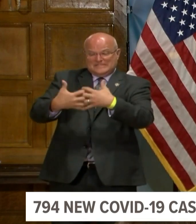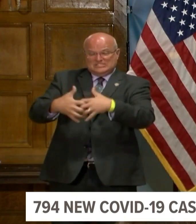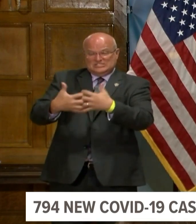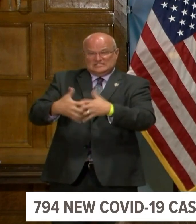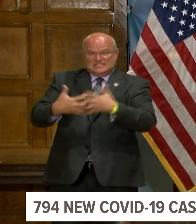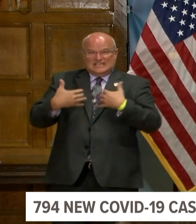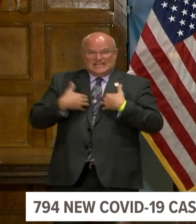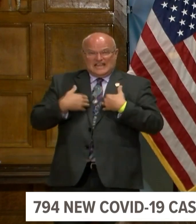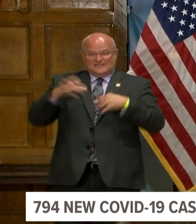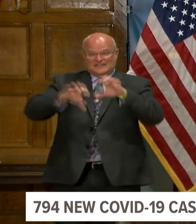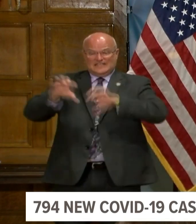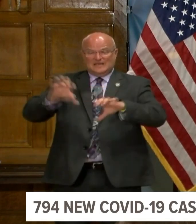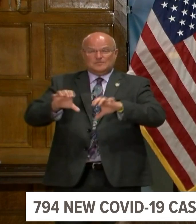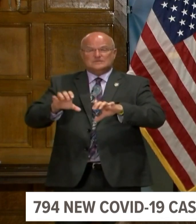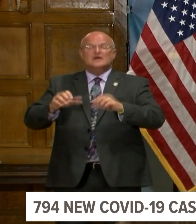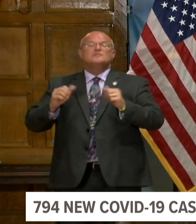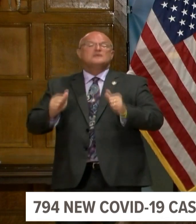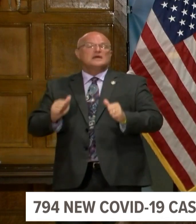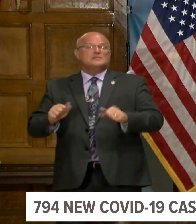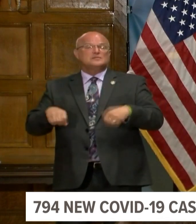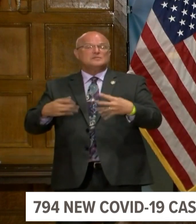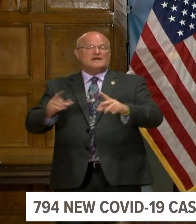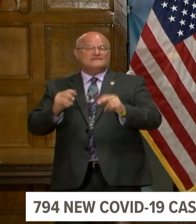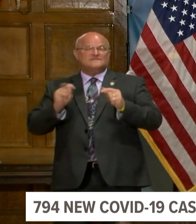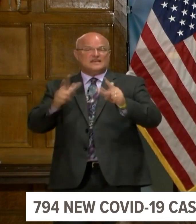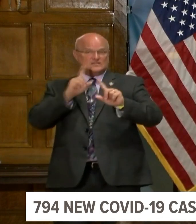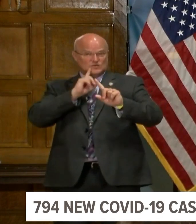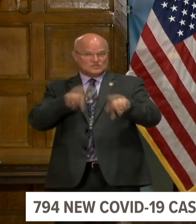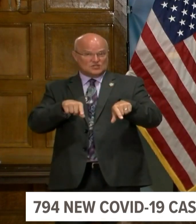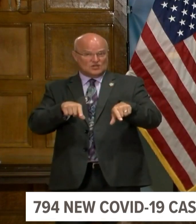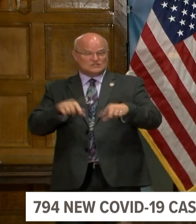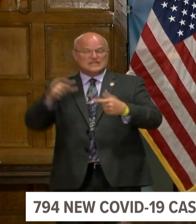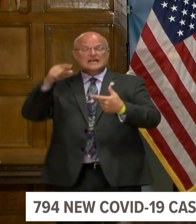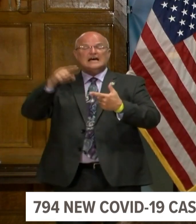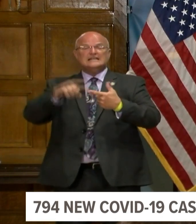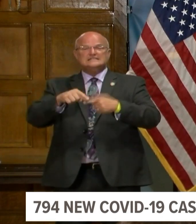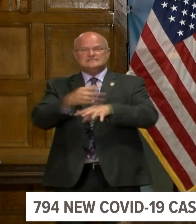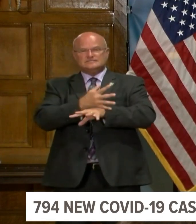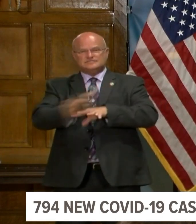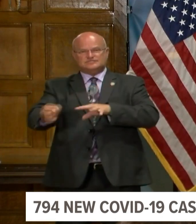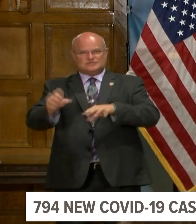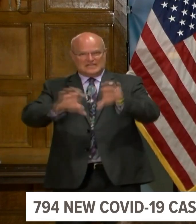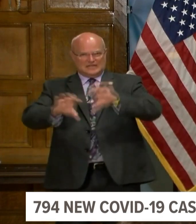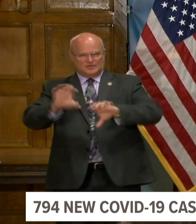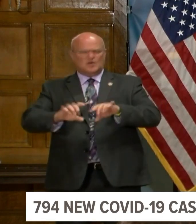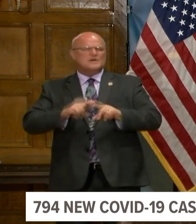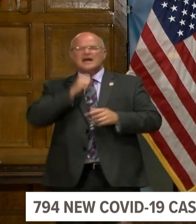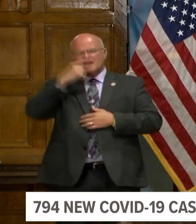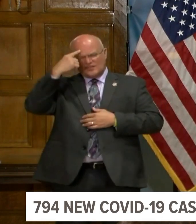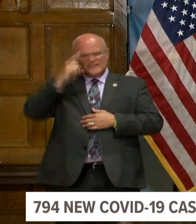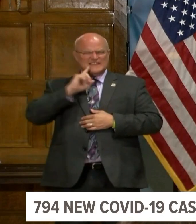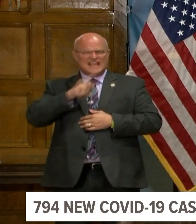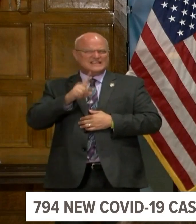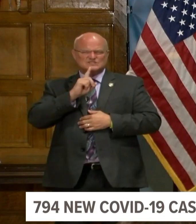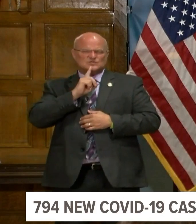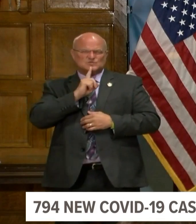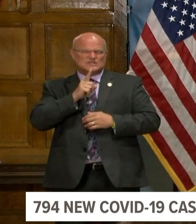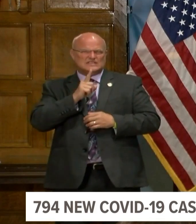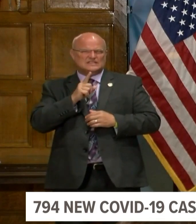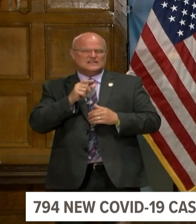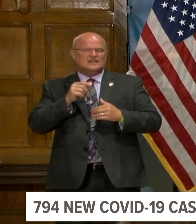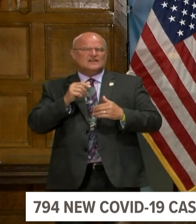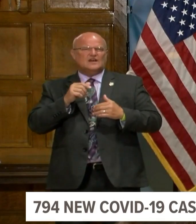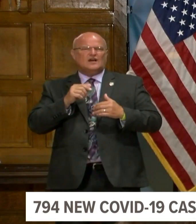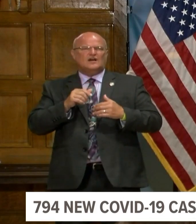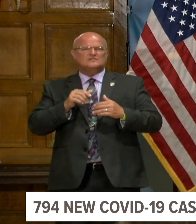they've got reagents for it, they may be able to provide faster results until they run out of reagents. But I don't think the answer is really just